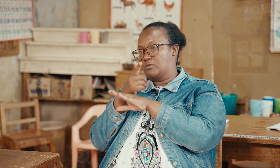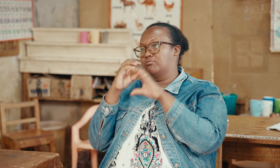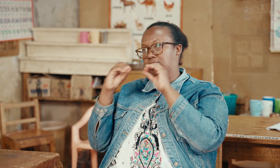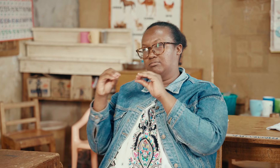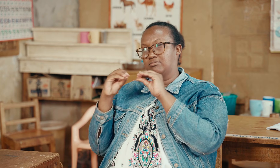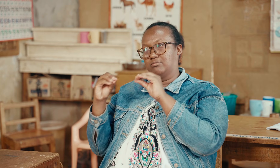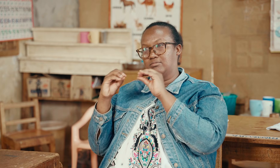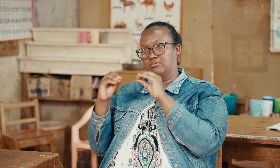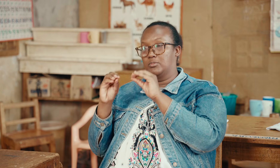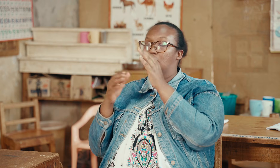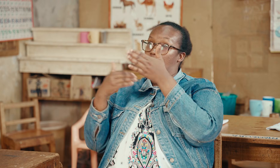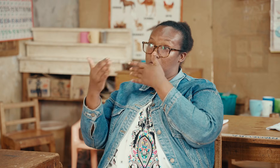when DST was introduced,